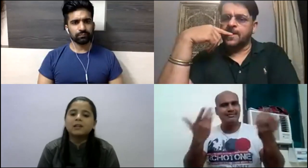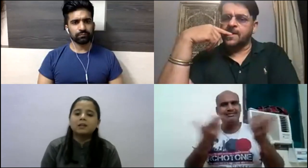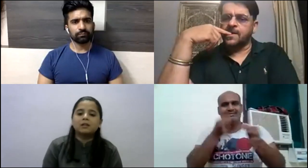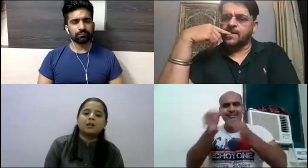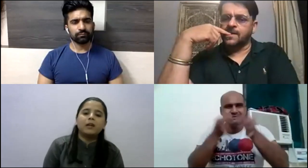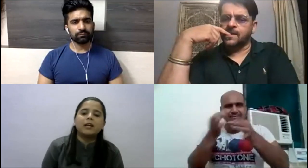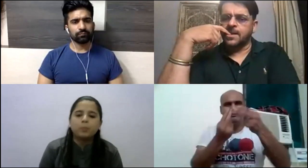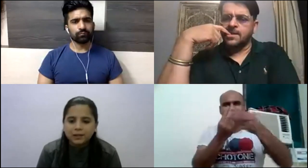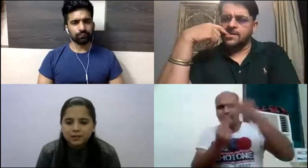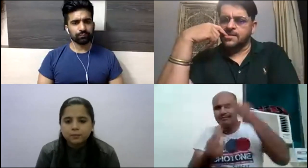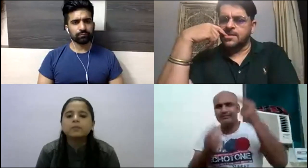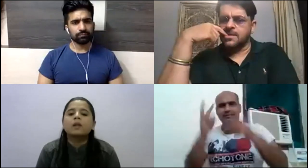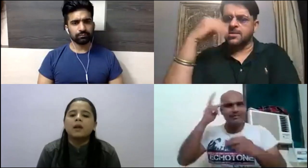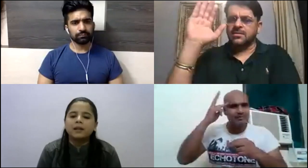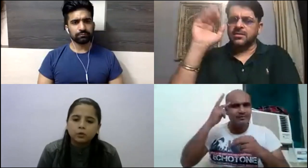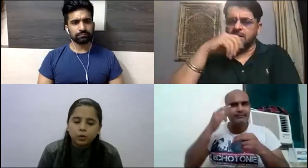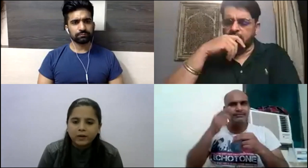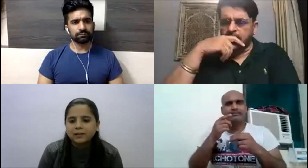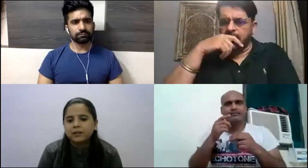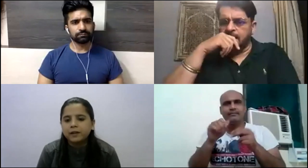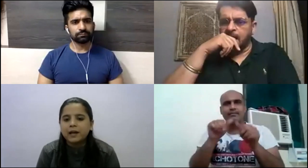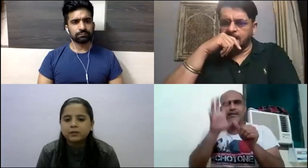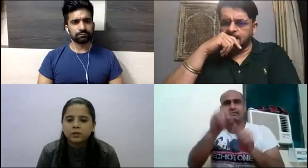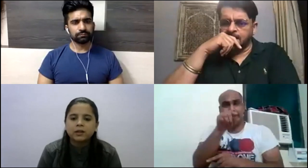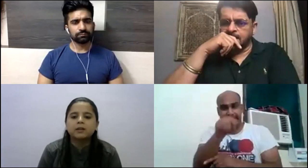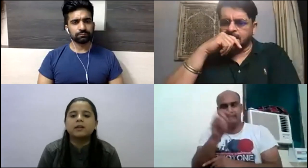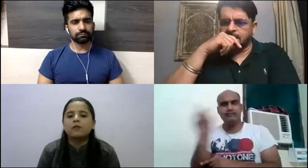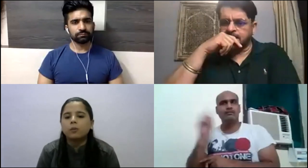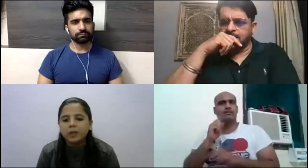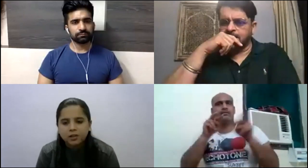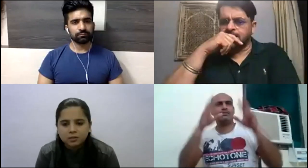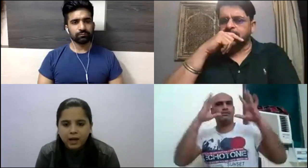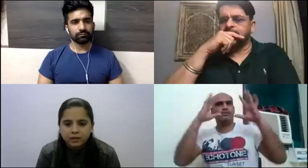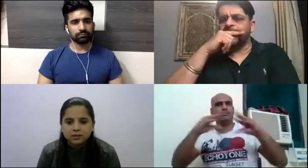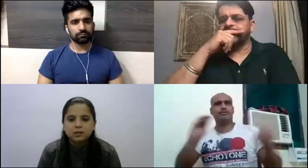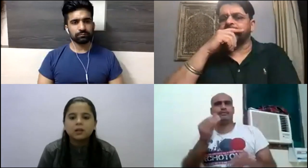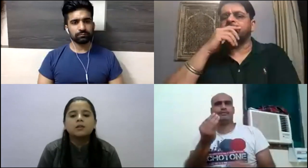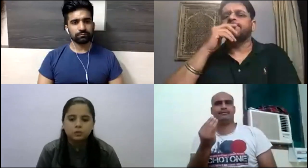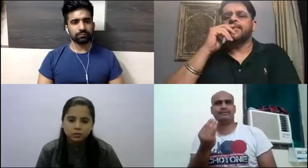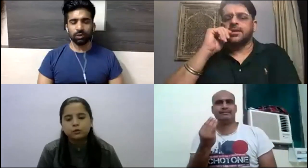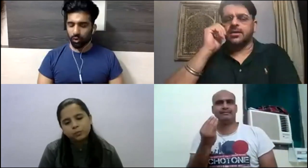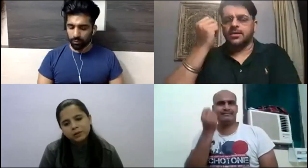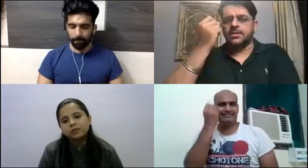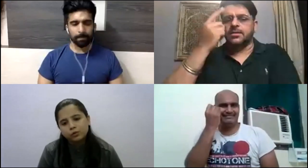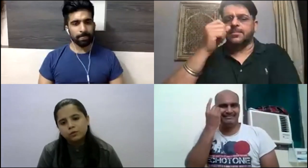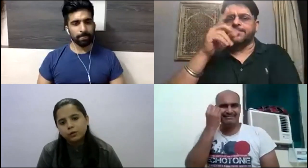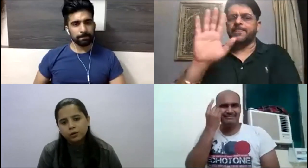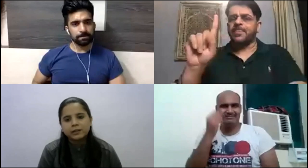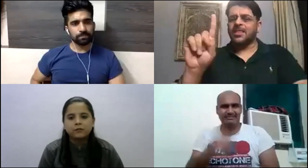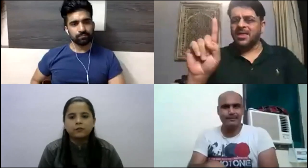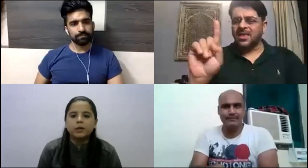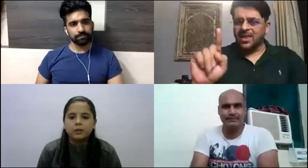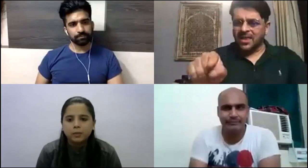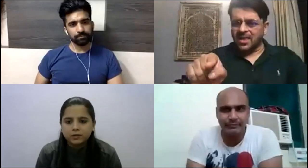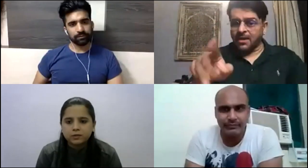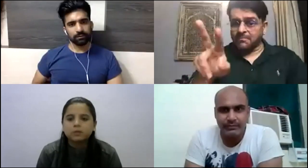that they can be at peace at their home while they feel isolated and they have communication barriers. So that could be the solution for all the